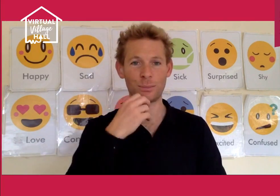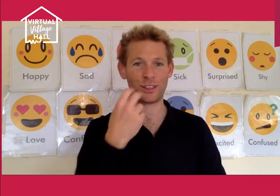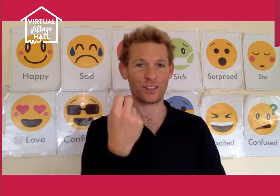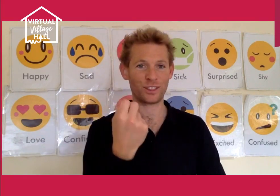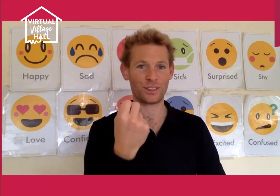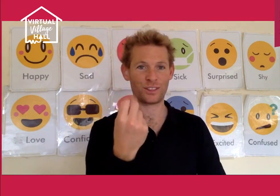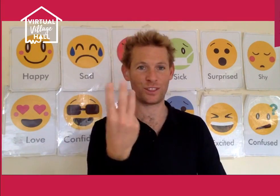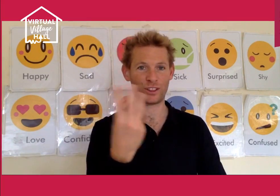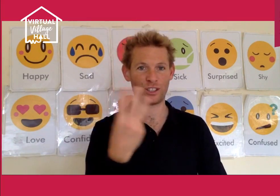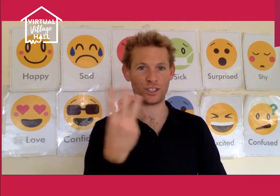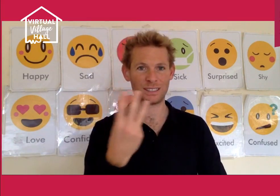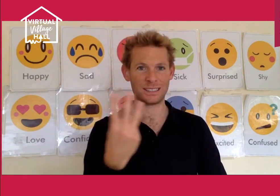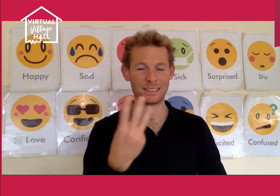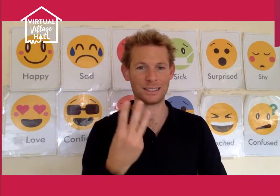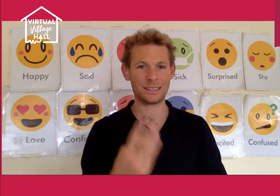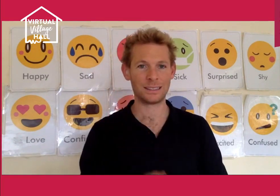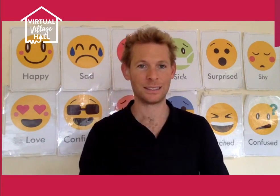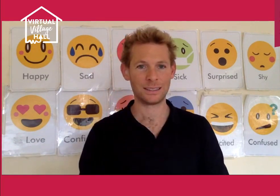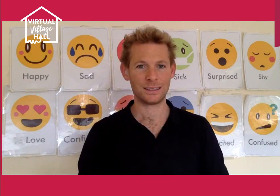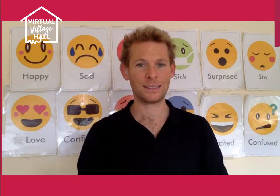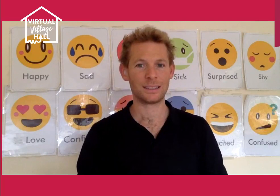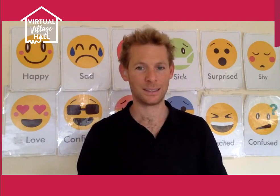And the last one, number 13.